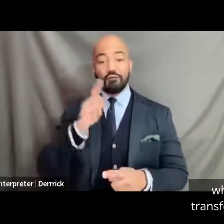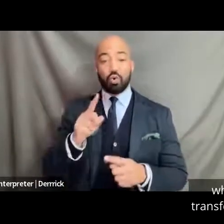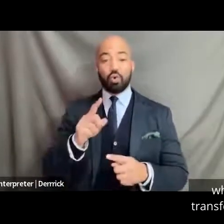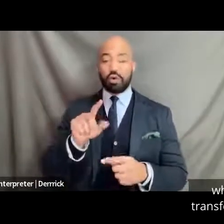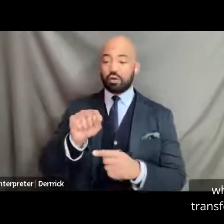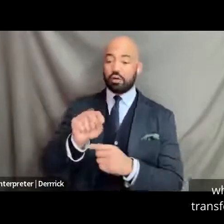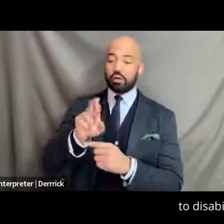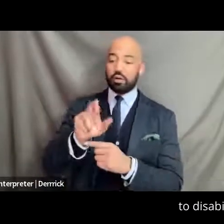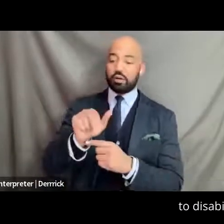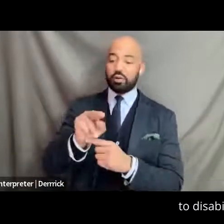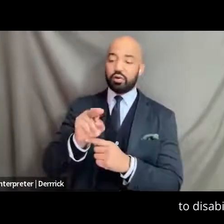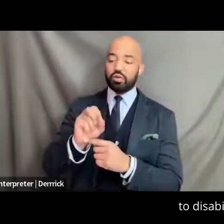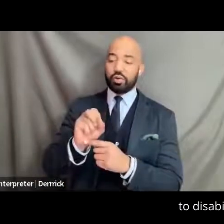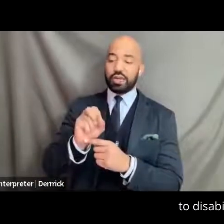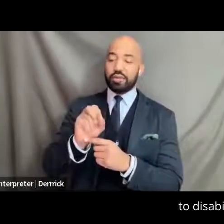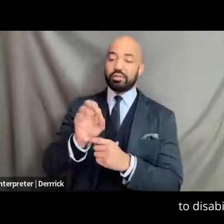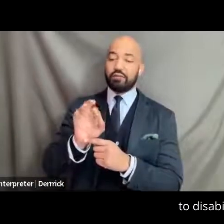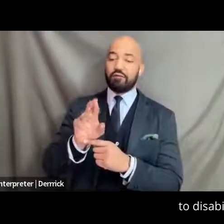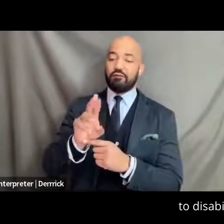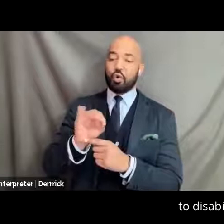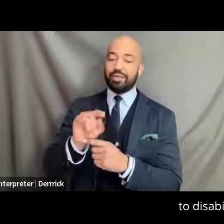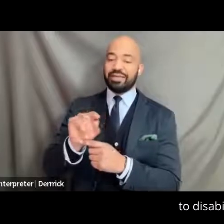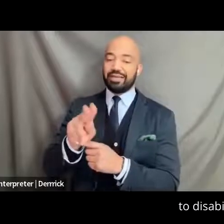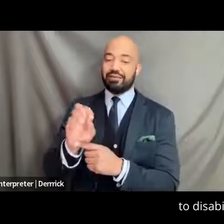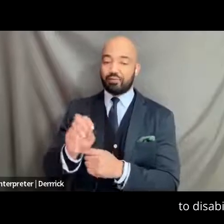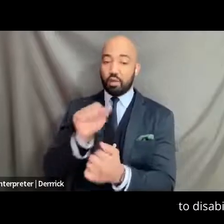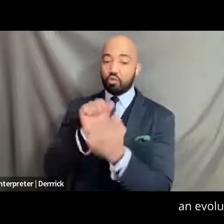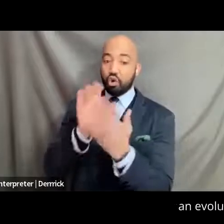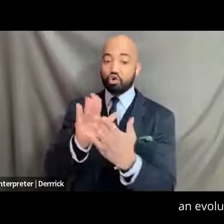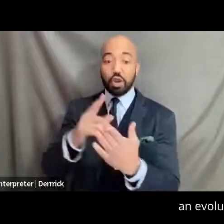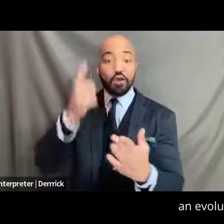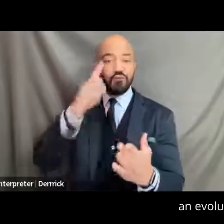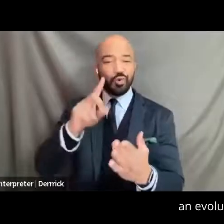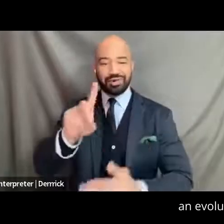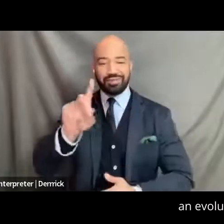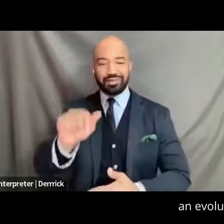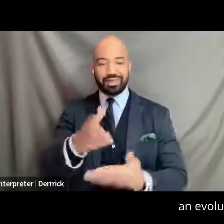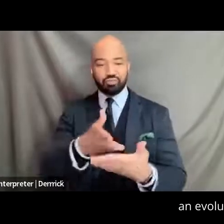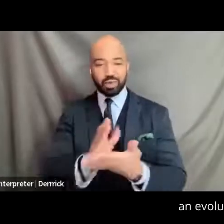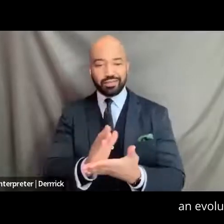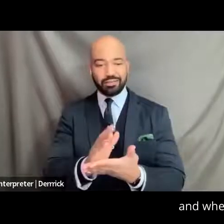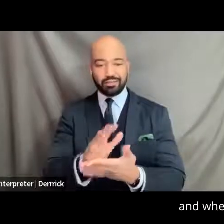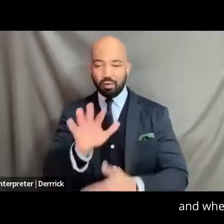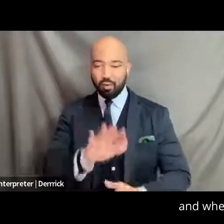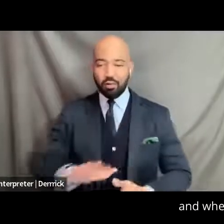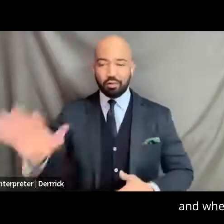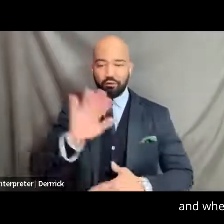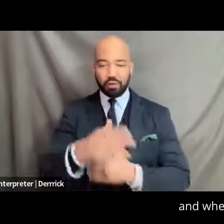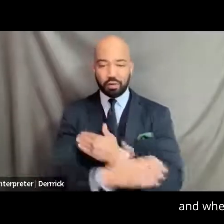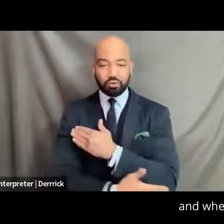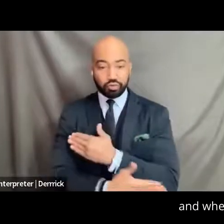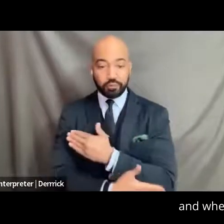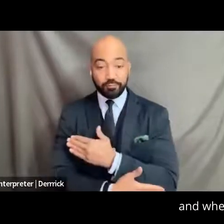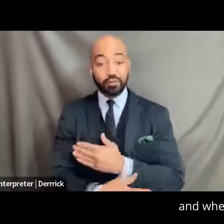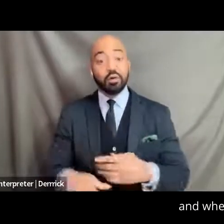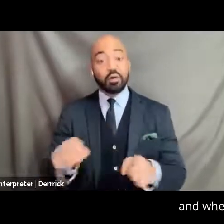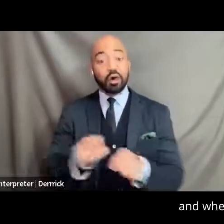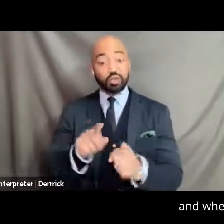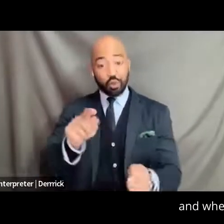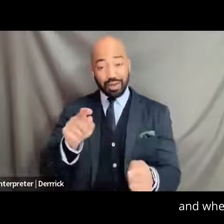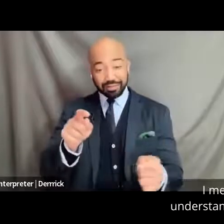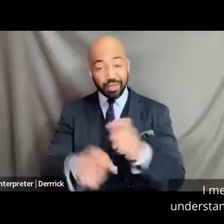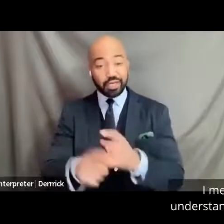approaches to disability rights in this nation an evolution to disability justice and when i say disability